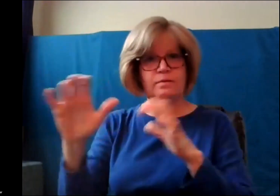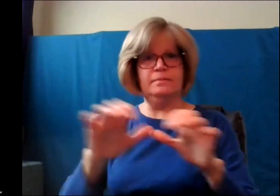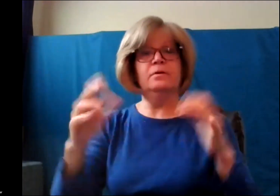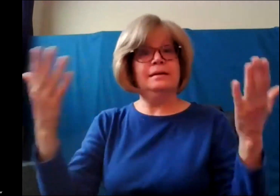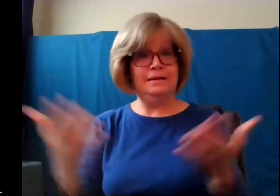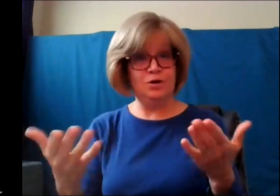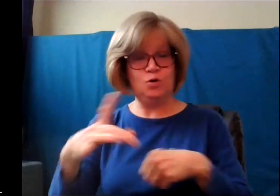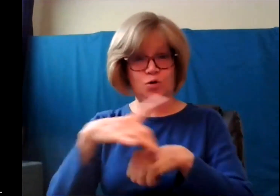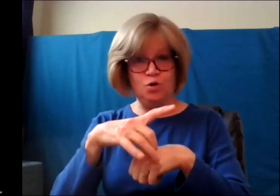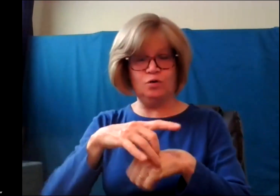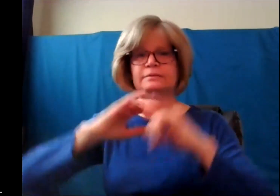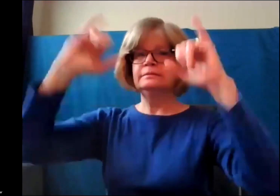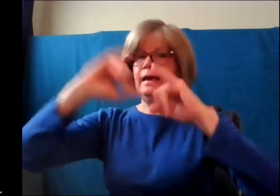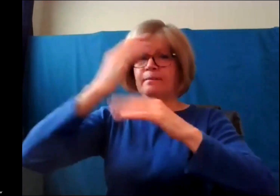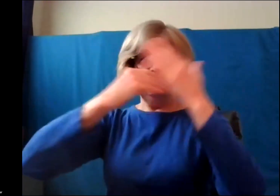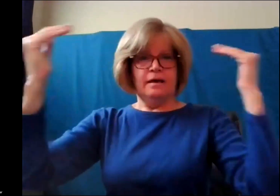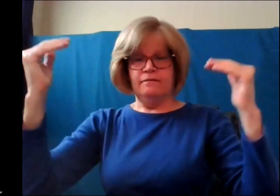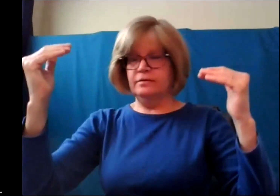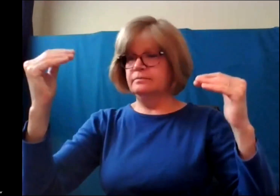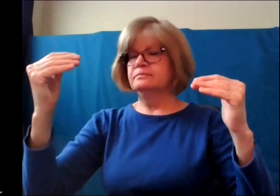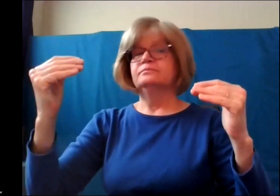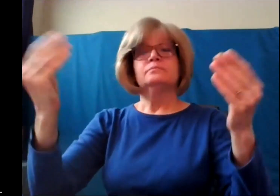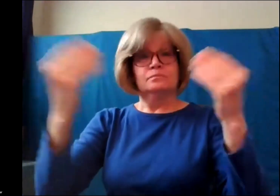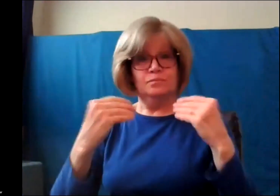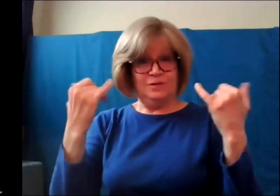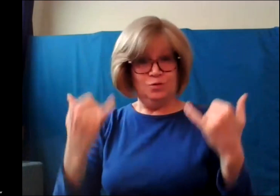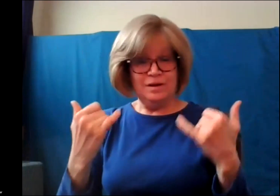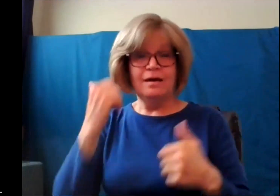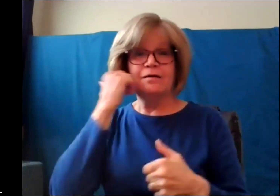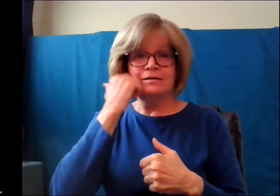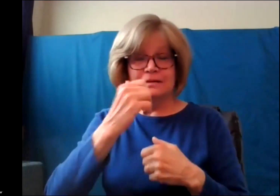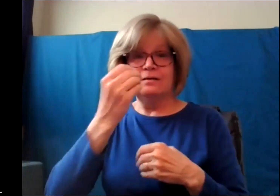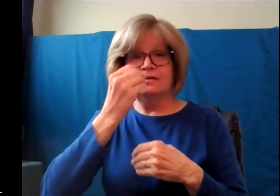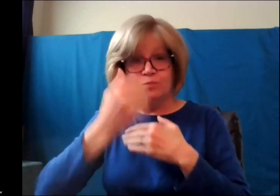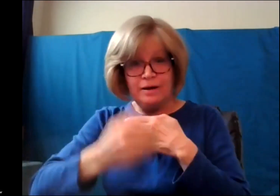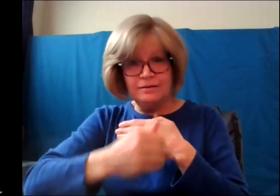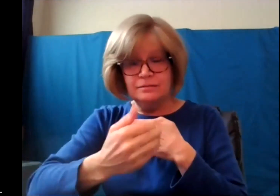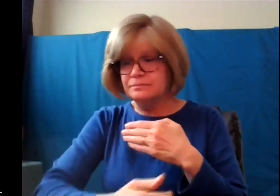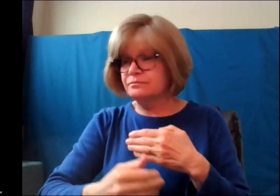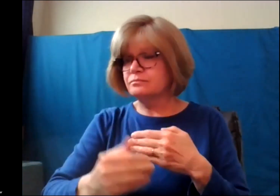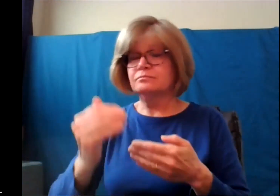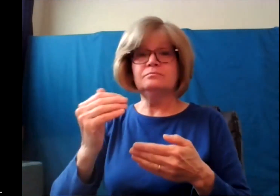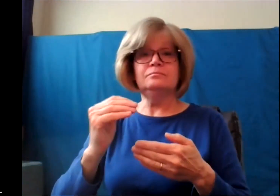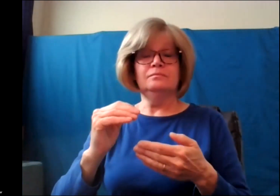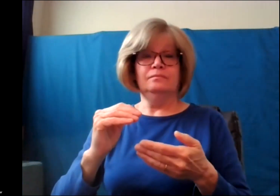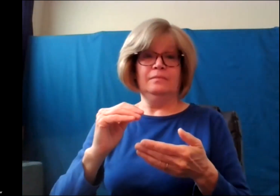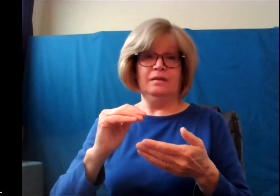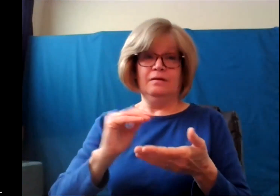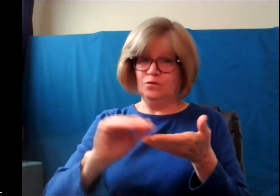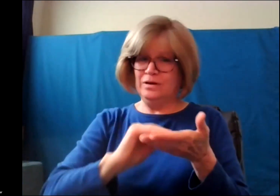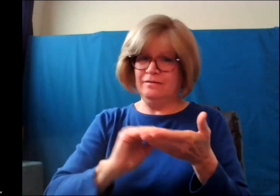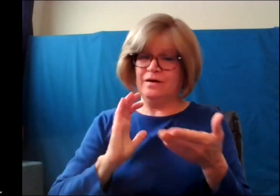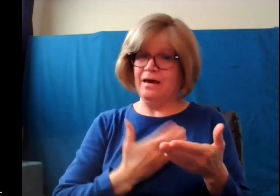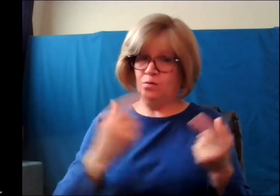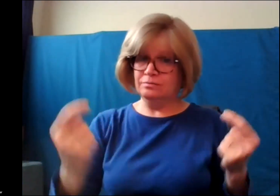come, thy will be done on earth as it is in heaven. Give us this day our daily bread, and